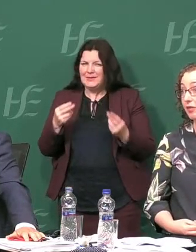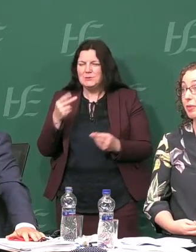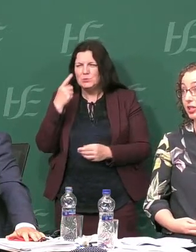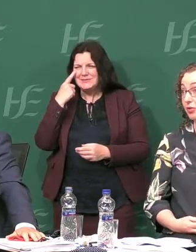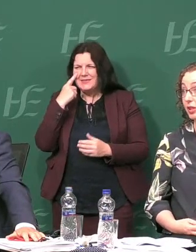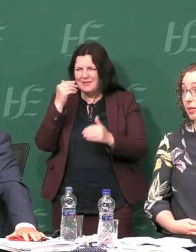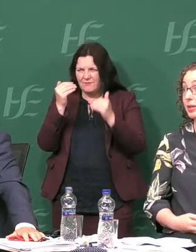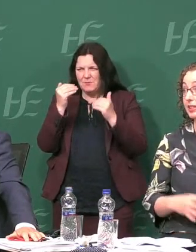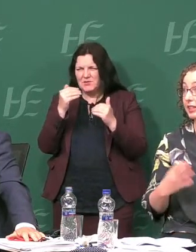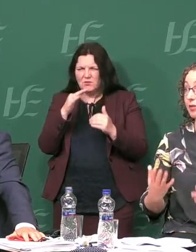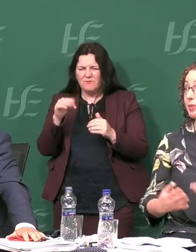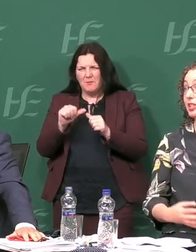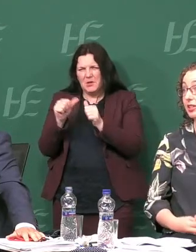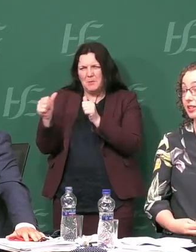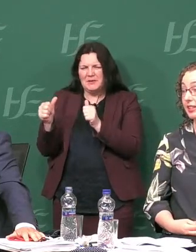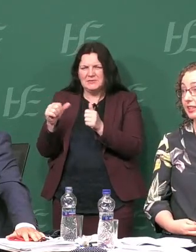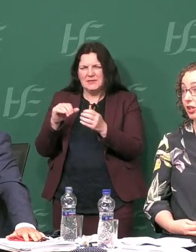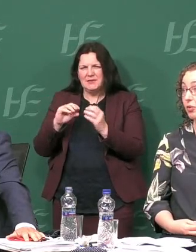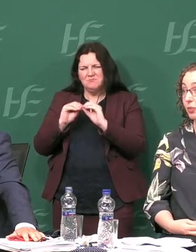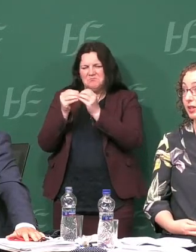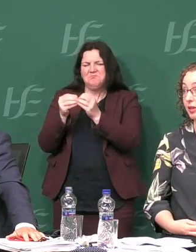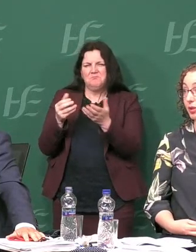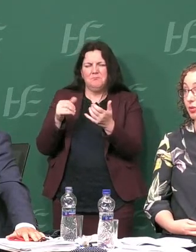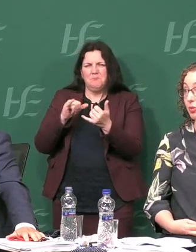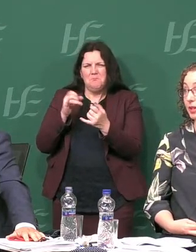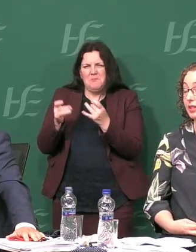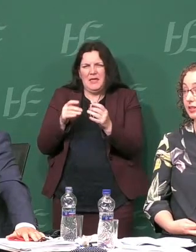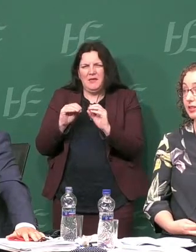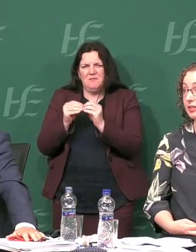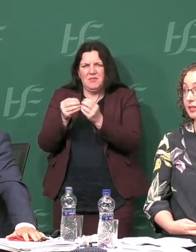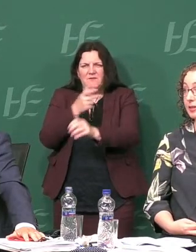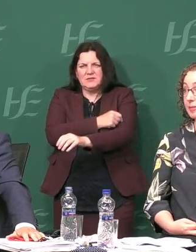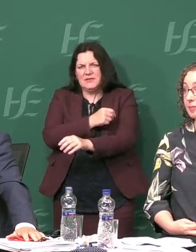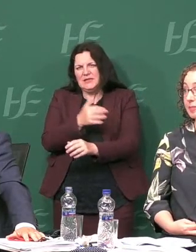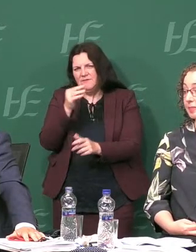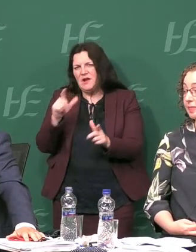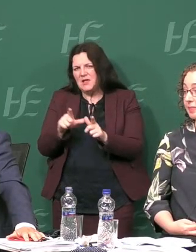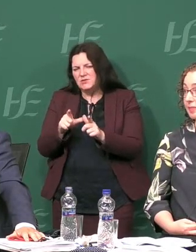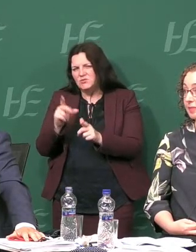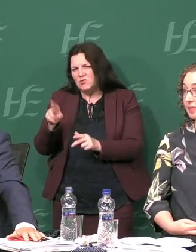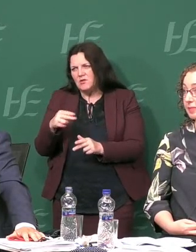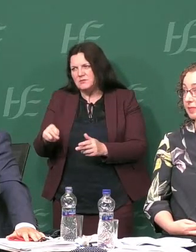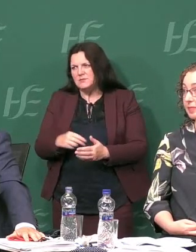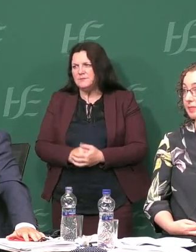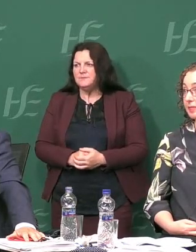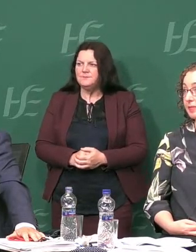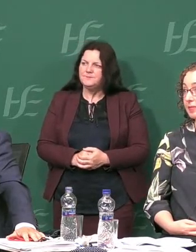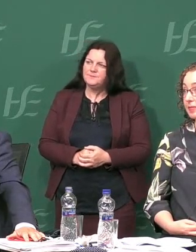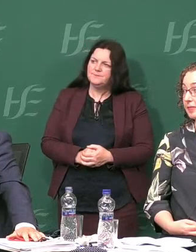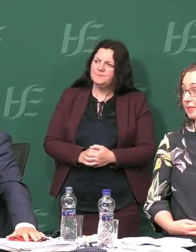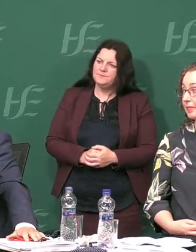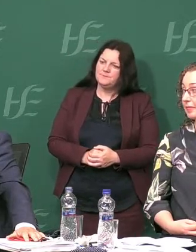see the information from the companies and the information as things go on, whether it would be licensed.